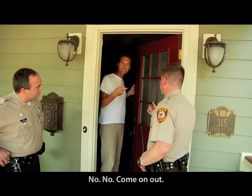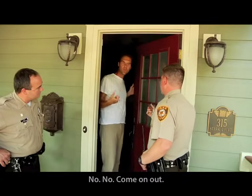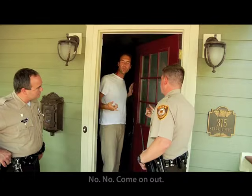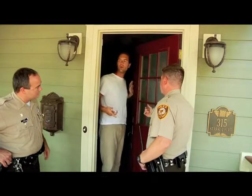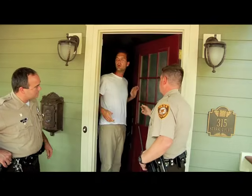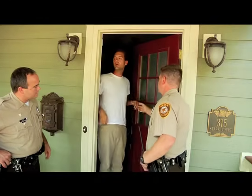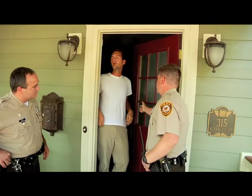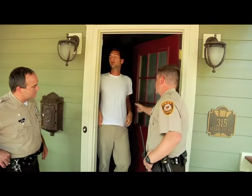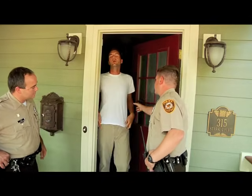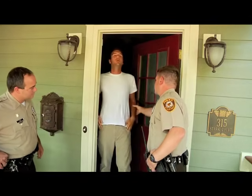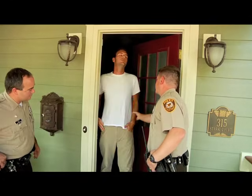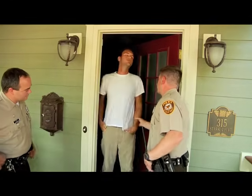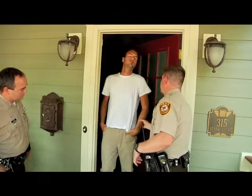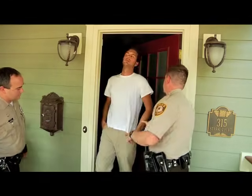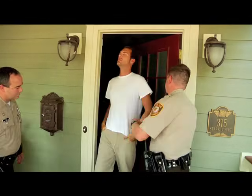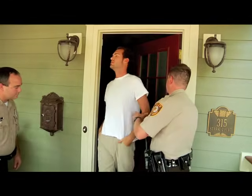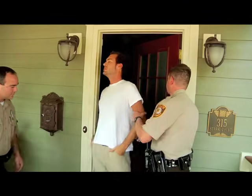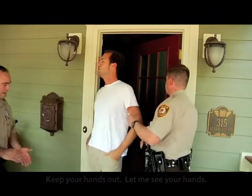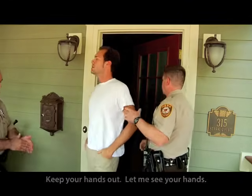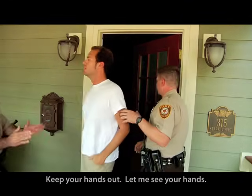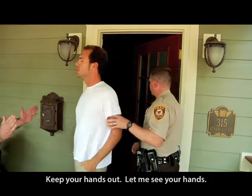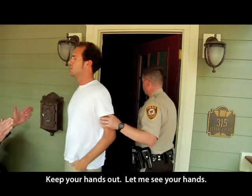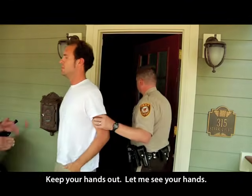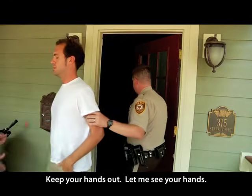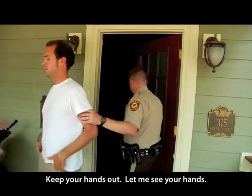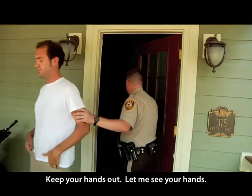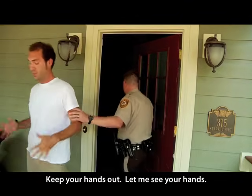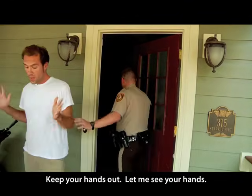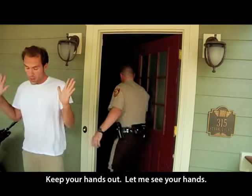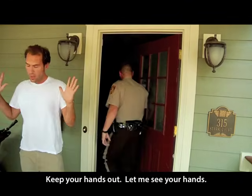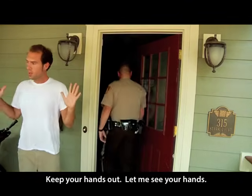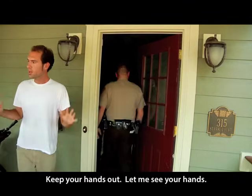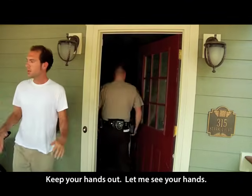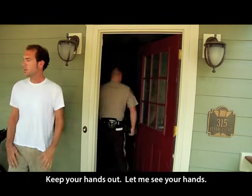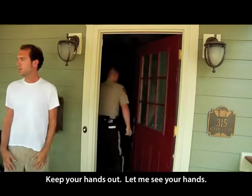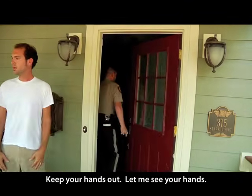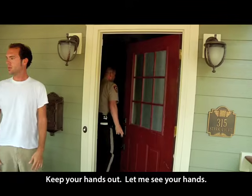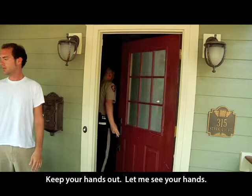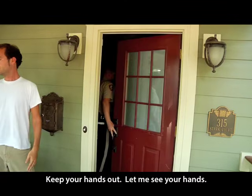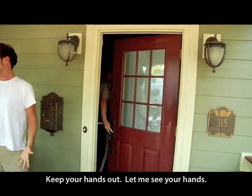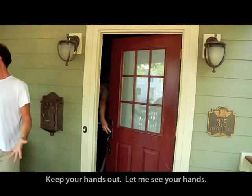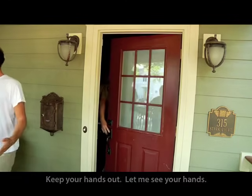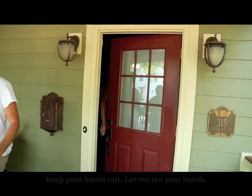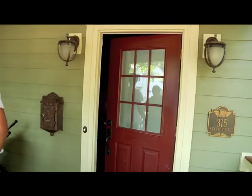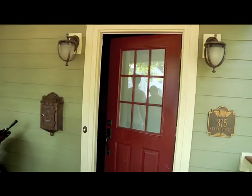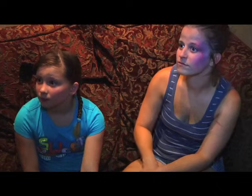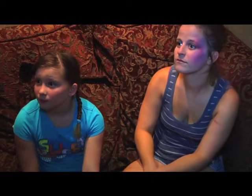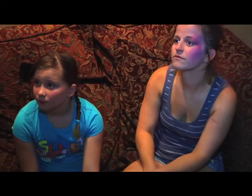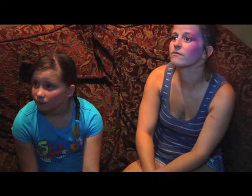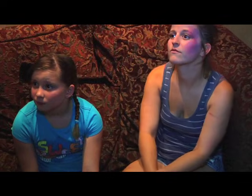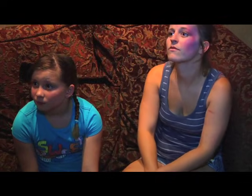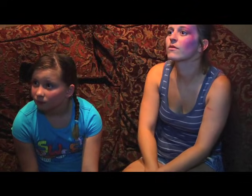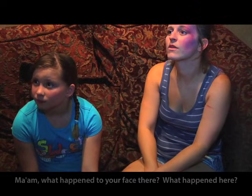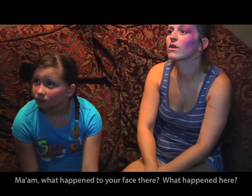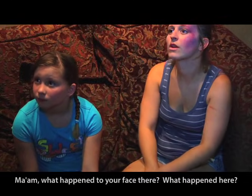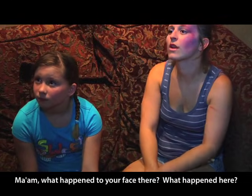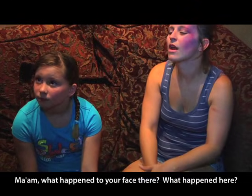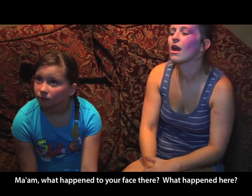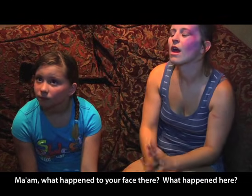Come on out. Take your hands out. Raise your hands. Good. Man, what happened to your face today?